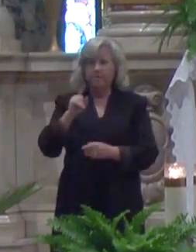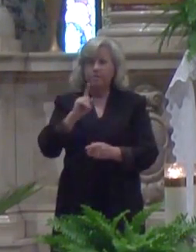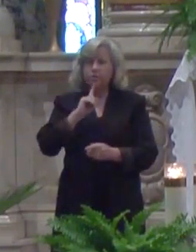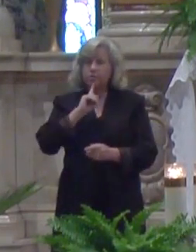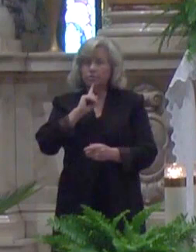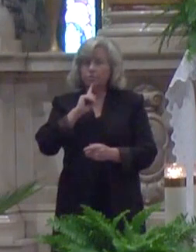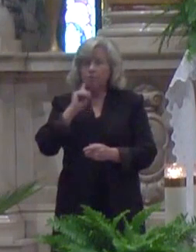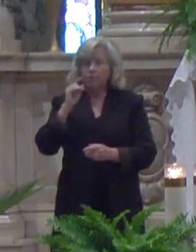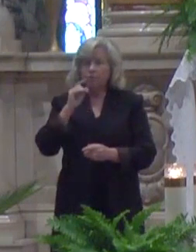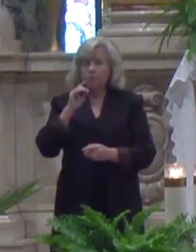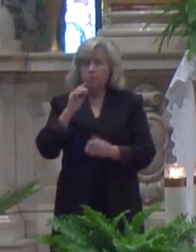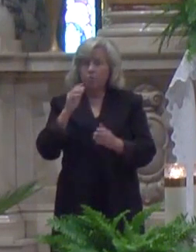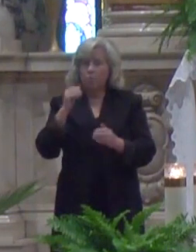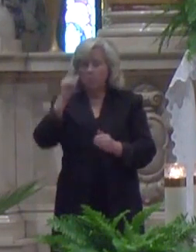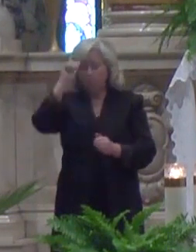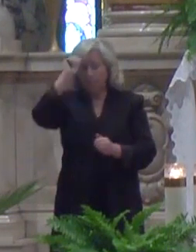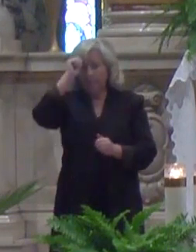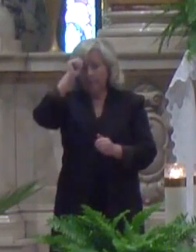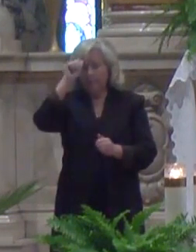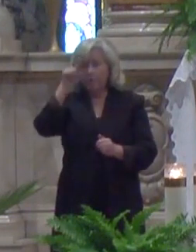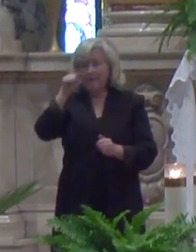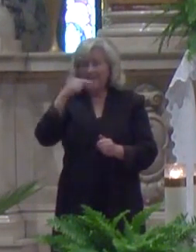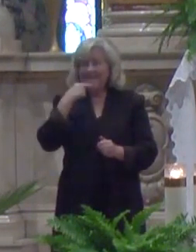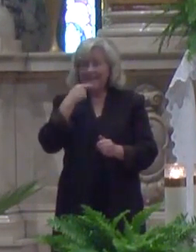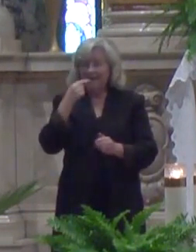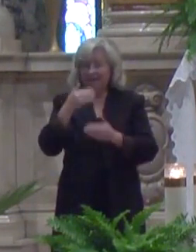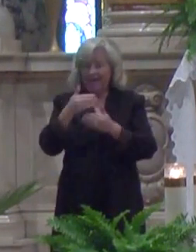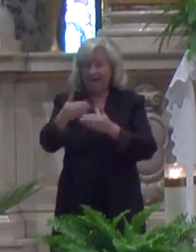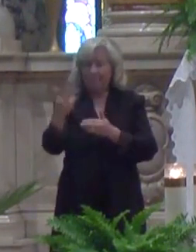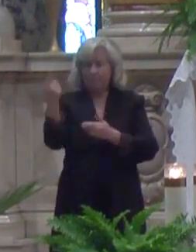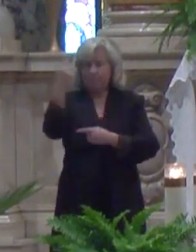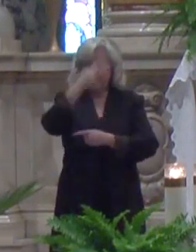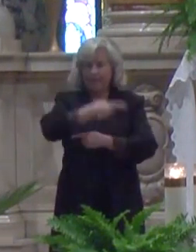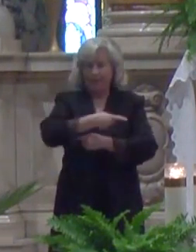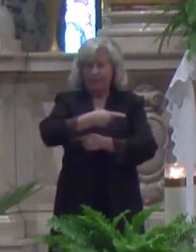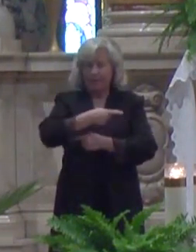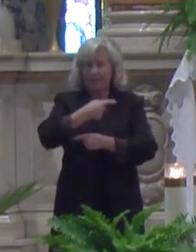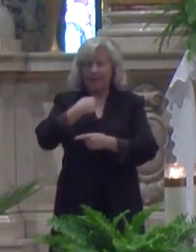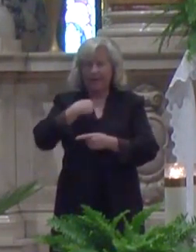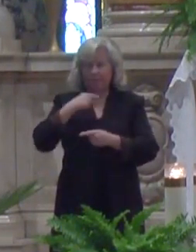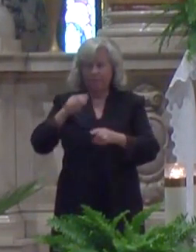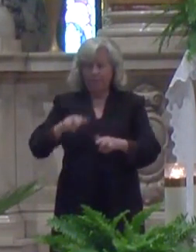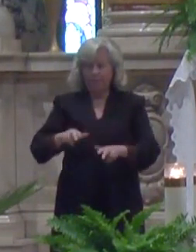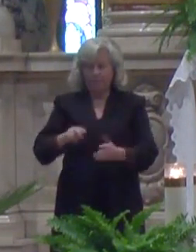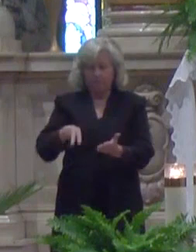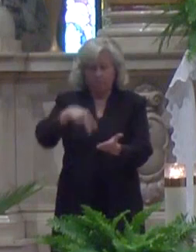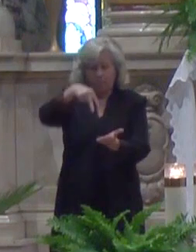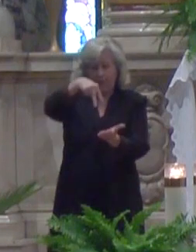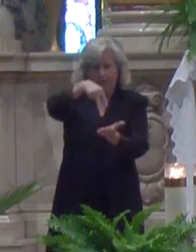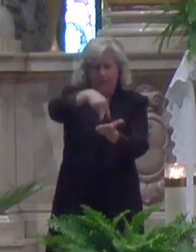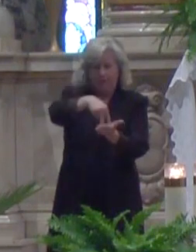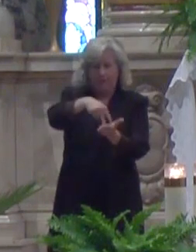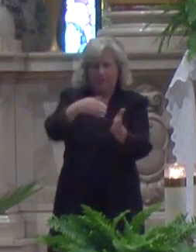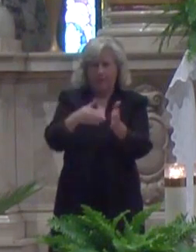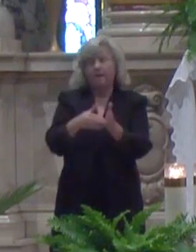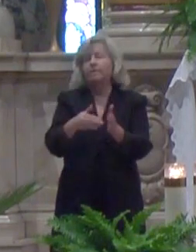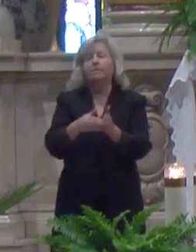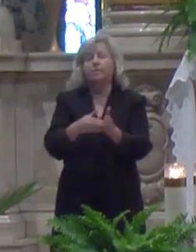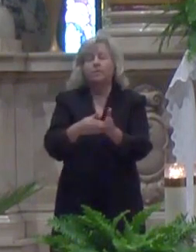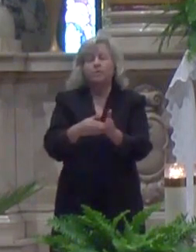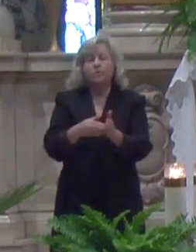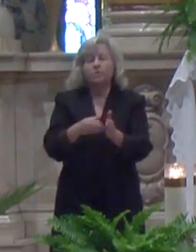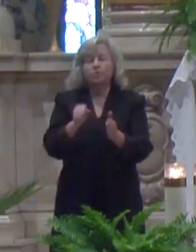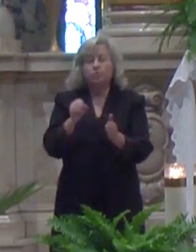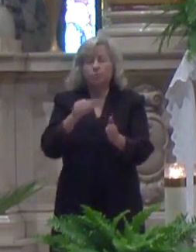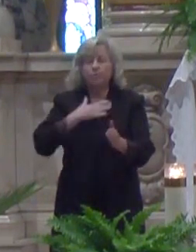this impostor, while still alive, said, 'After 3 days, I will be raised up.' Give orders, then, that the grave